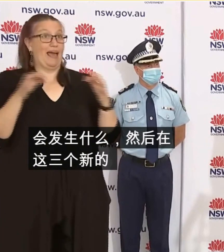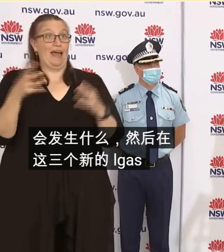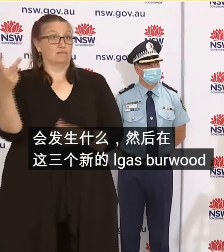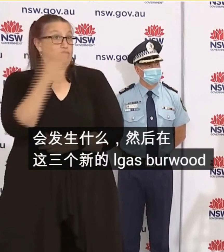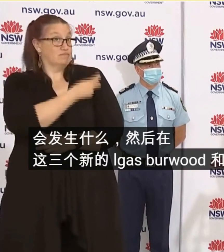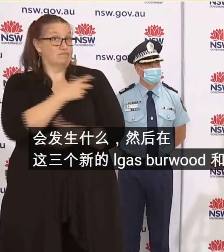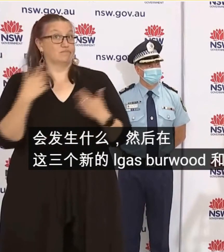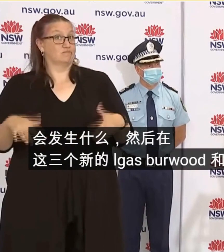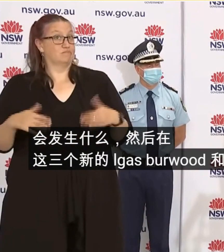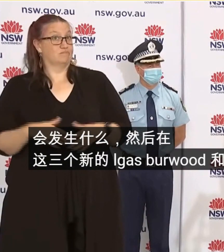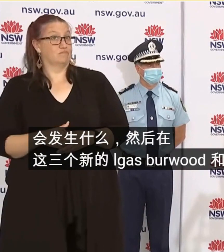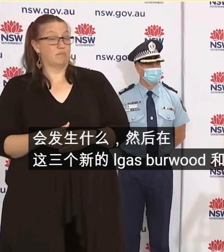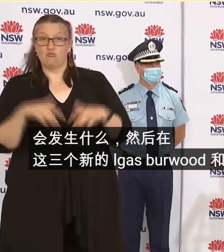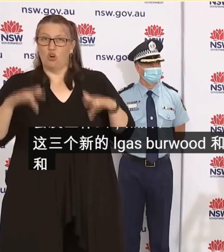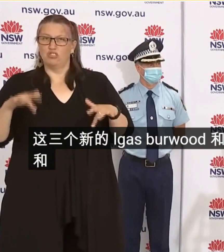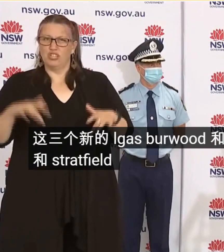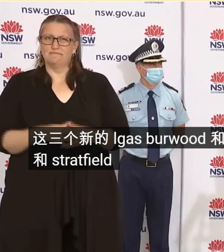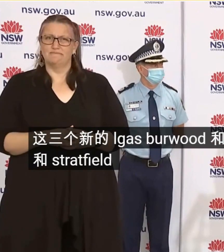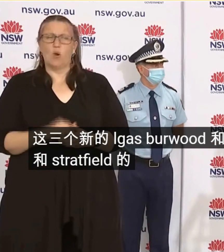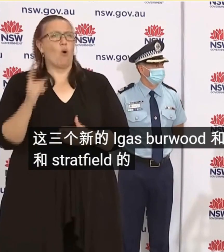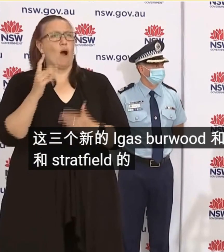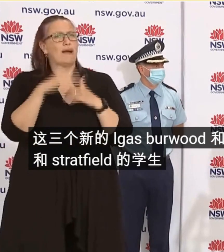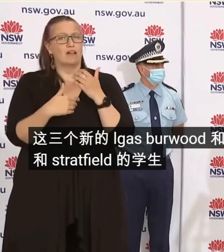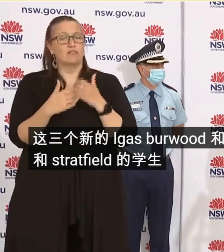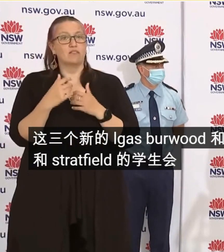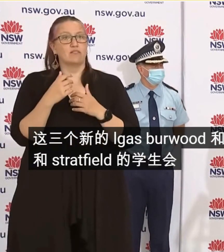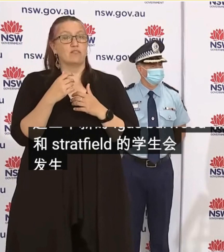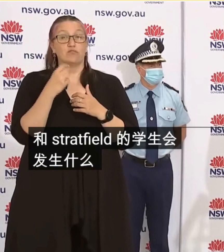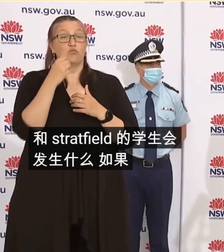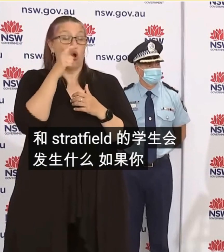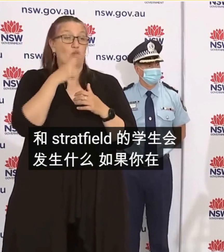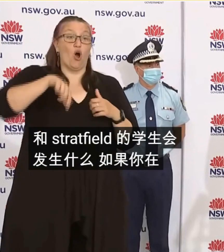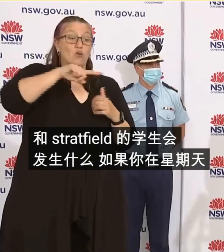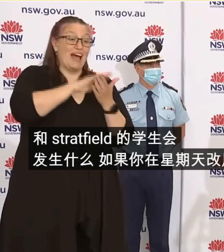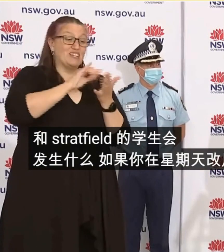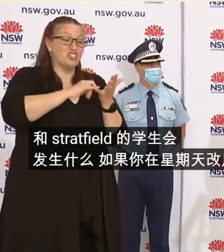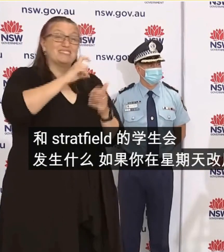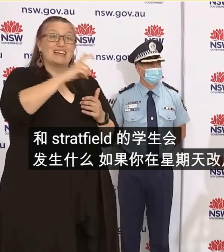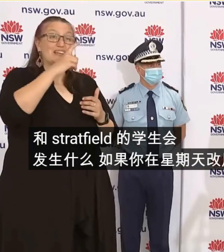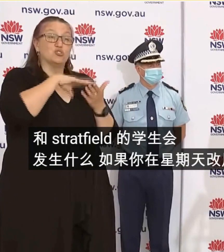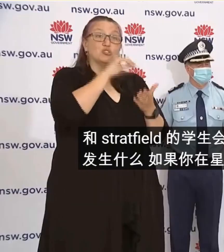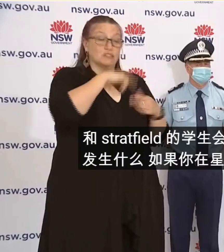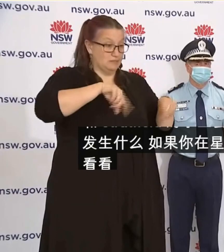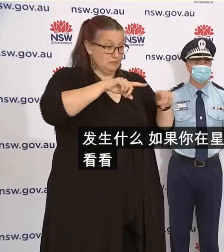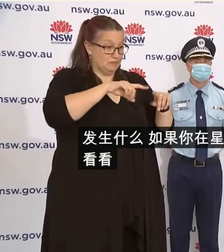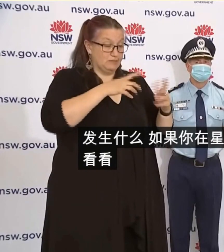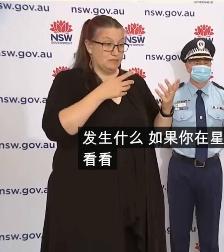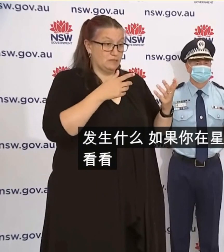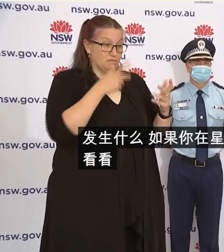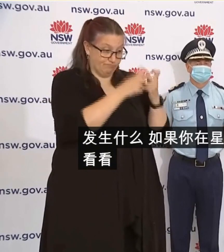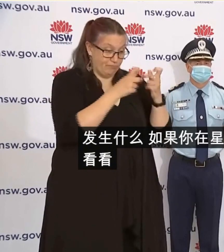new LGAs, Burwood and Bayside and Strathfield, if you're switching to Tradies on Sunday? Where do they go? Look,